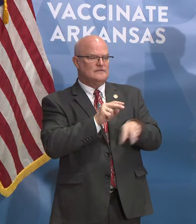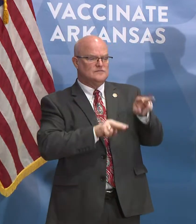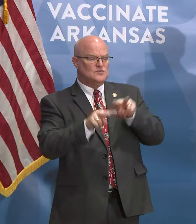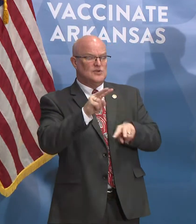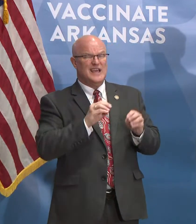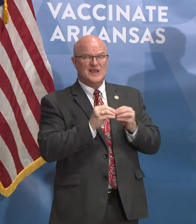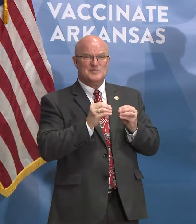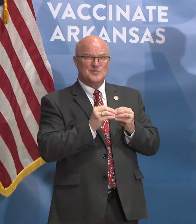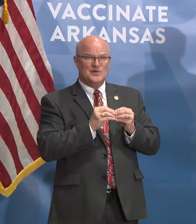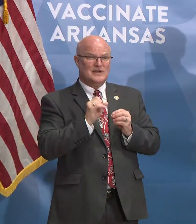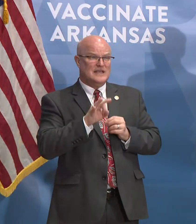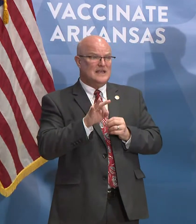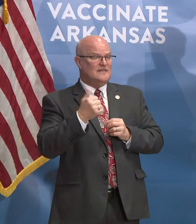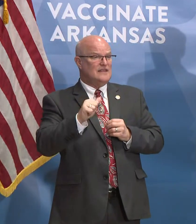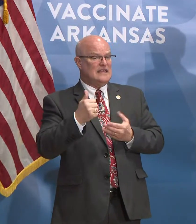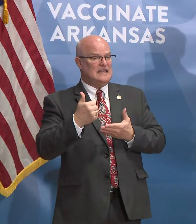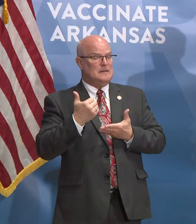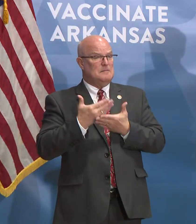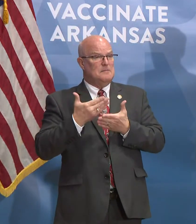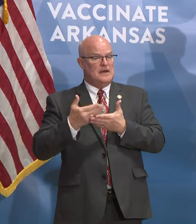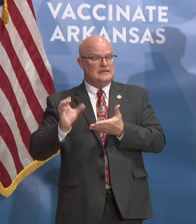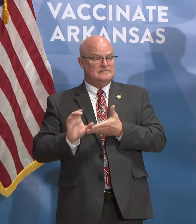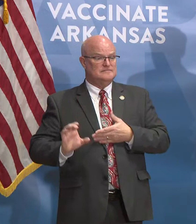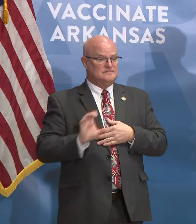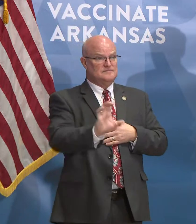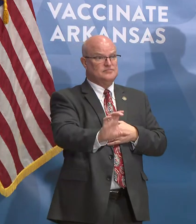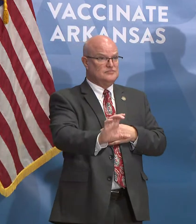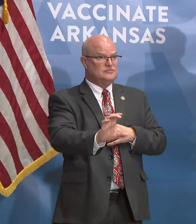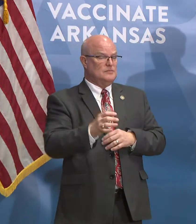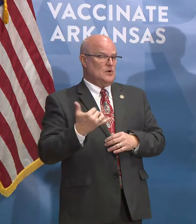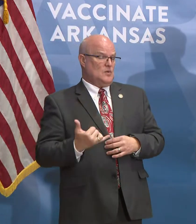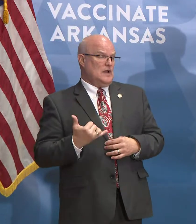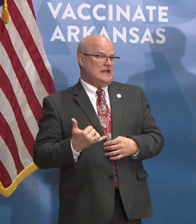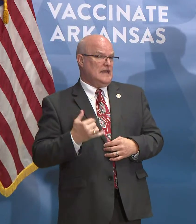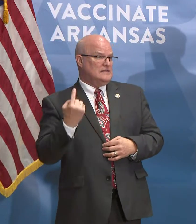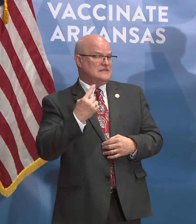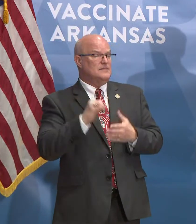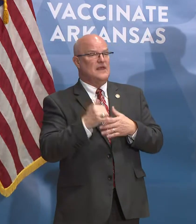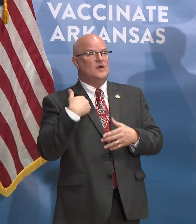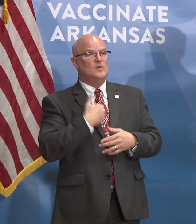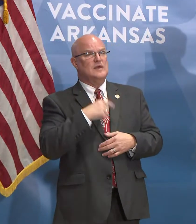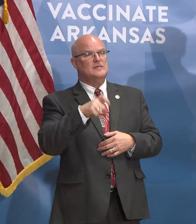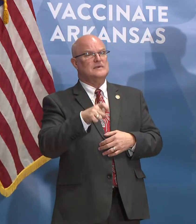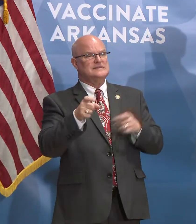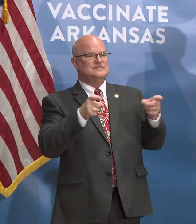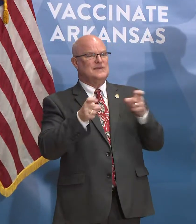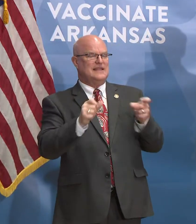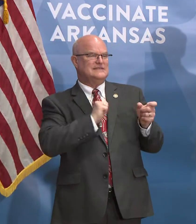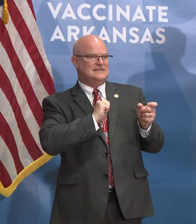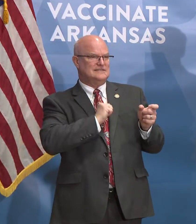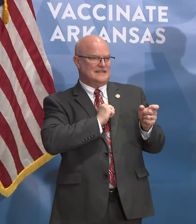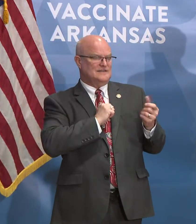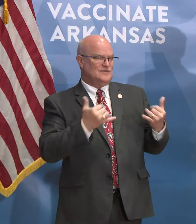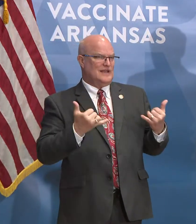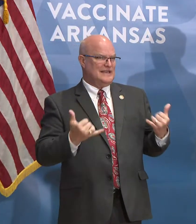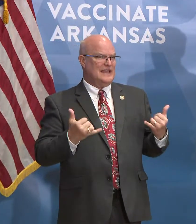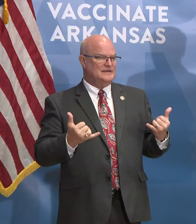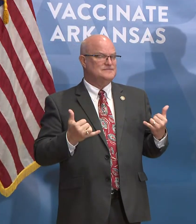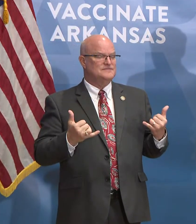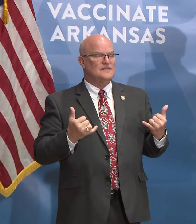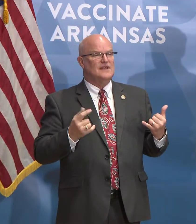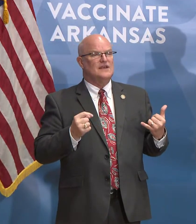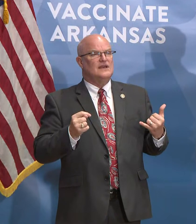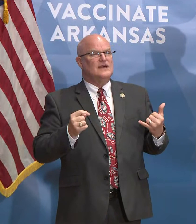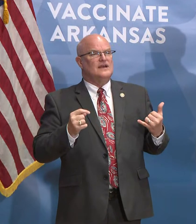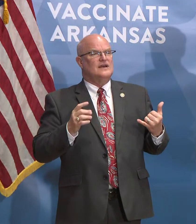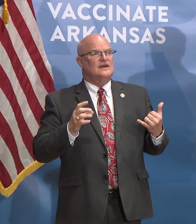at it more as to whether there's any assistance that can be given. But right now, it's something that we have to manage our way through this